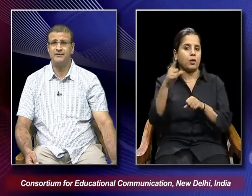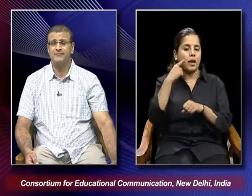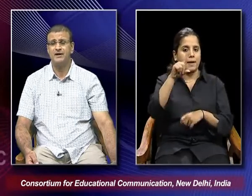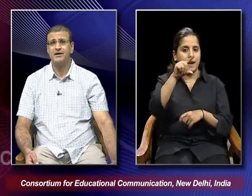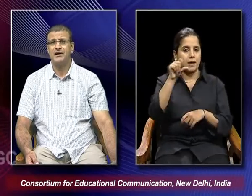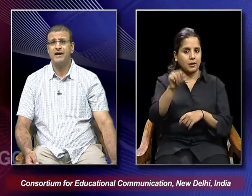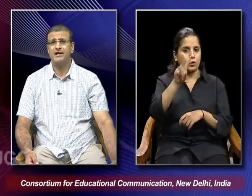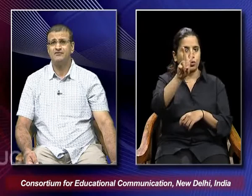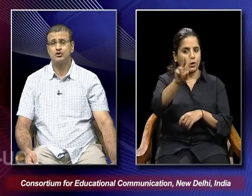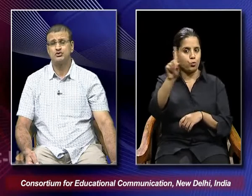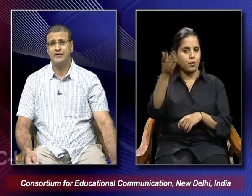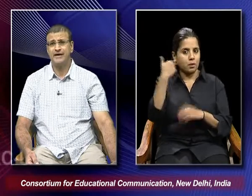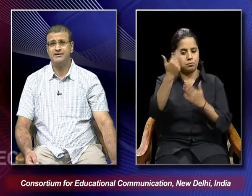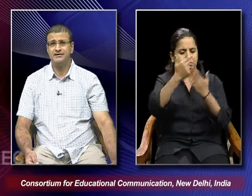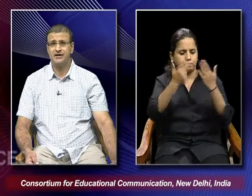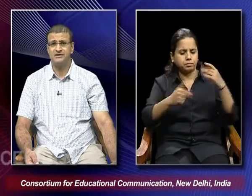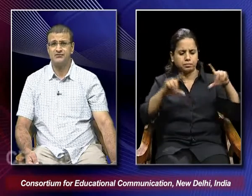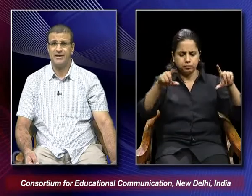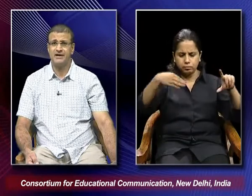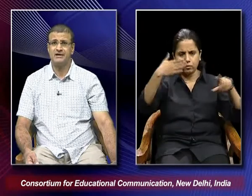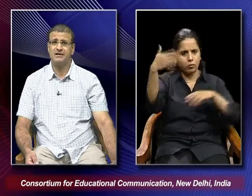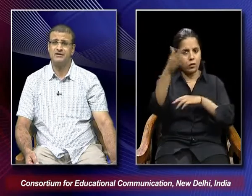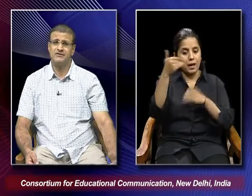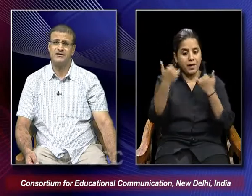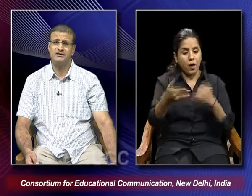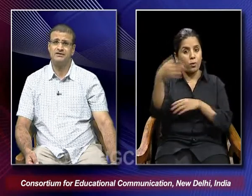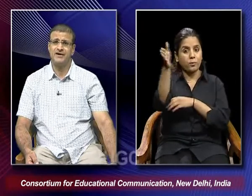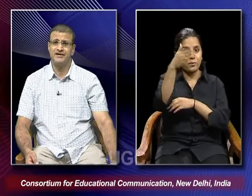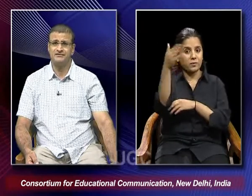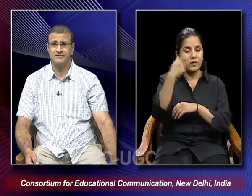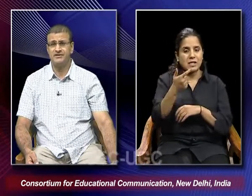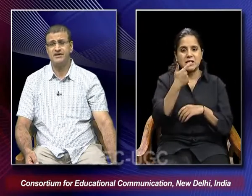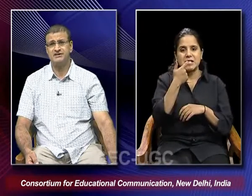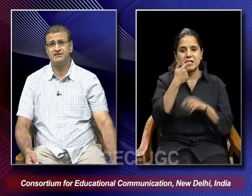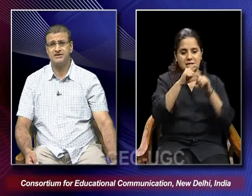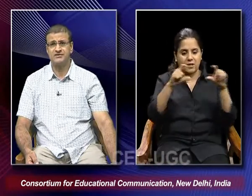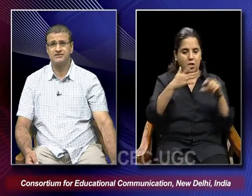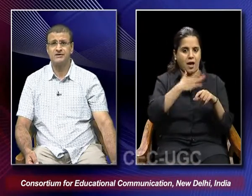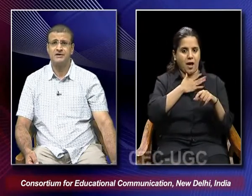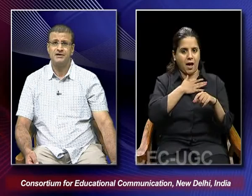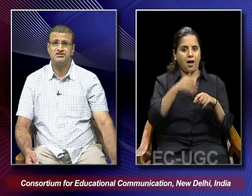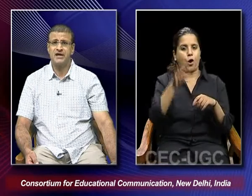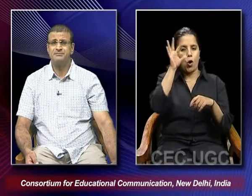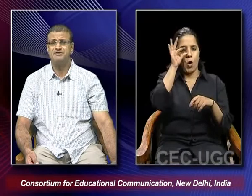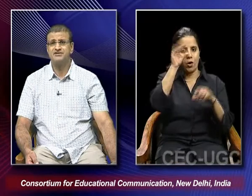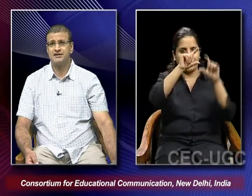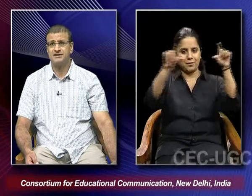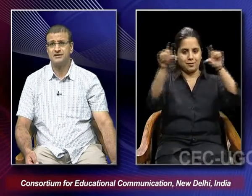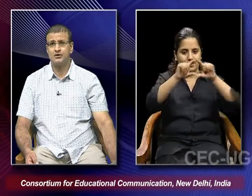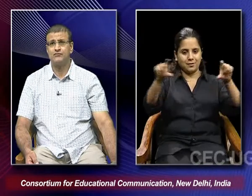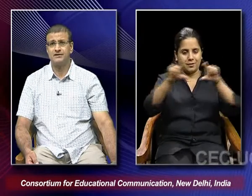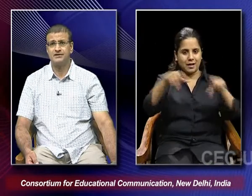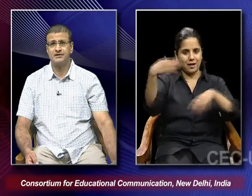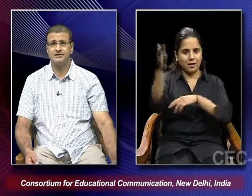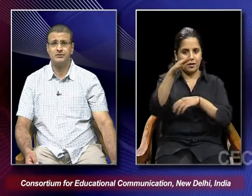1921, and we also find that the current flag with the white, green and the saffron stripes which are there,